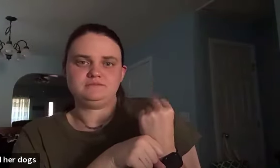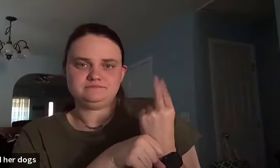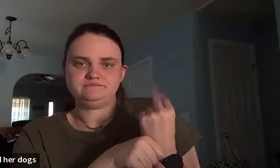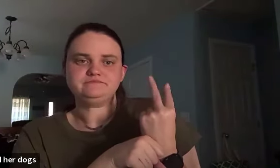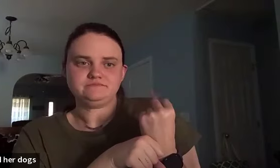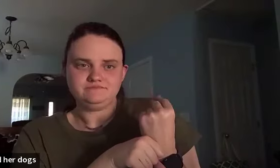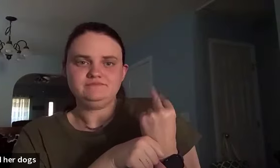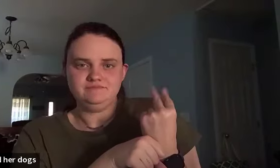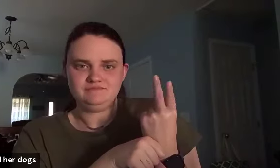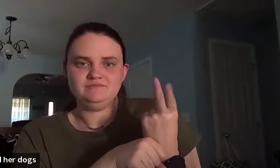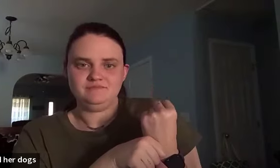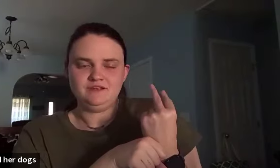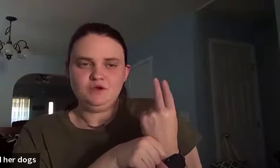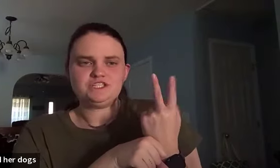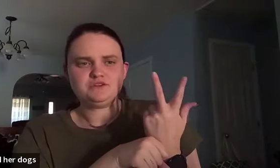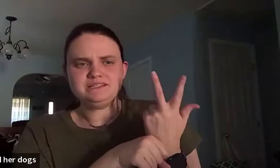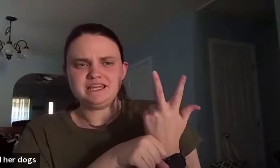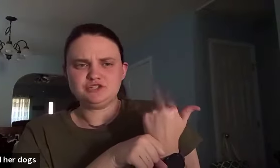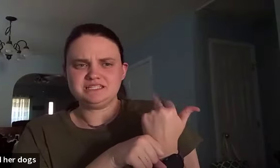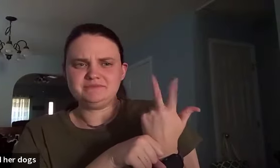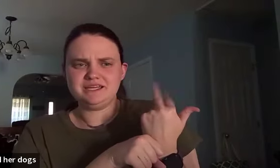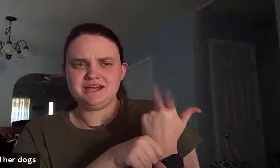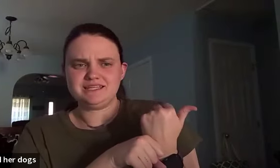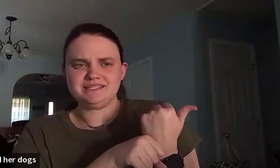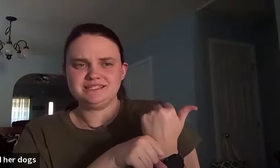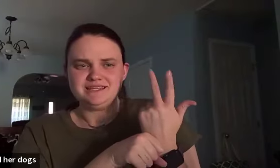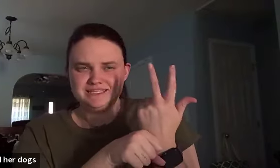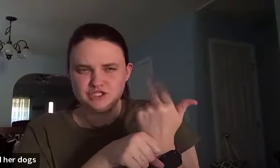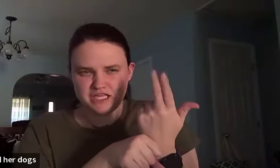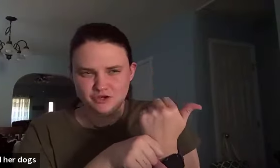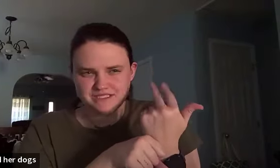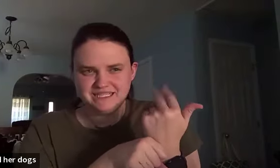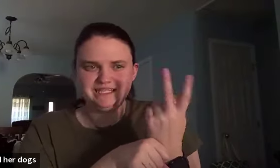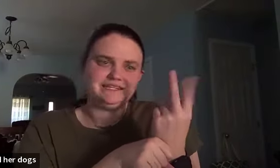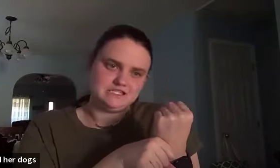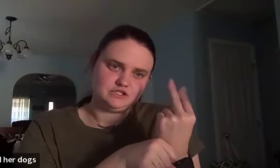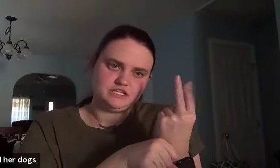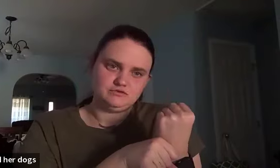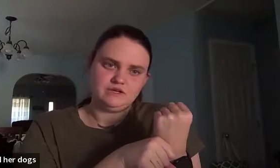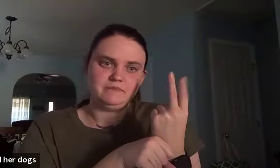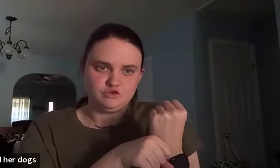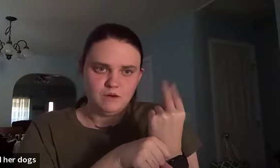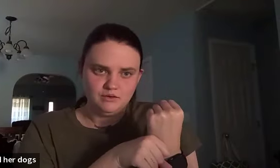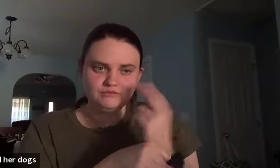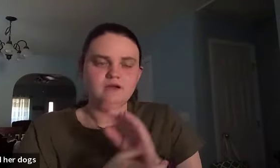thing. Which is always interesting because this looks like 13. This looks like can be 12.